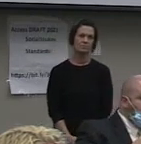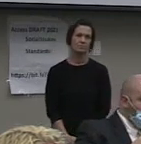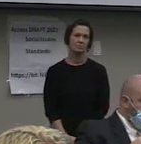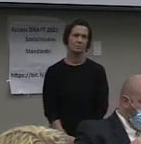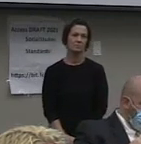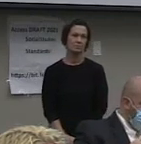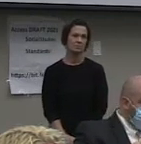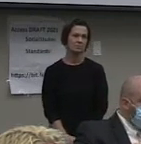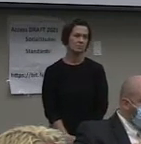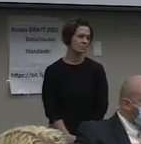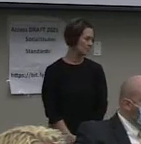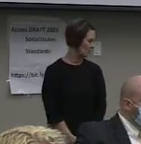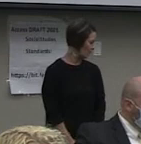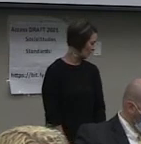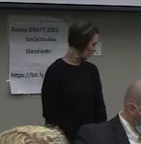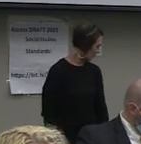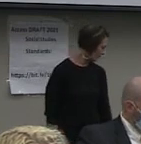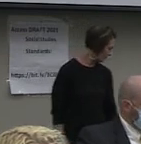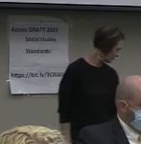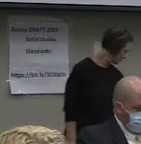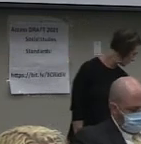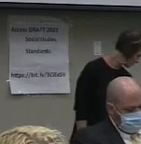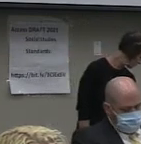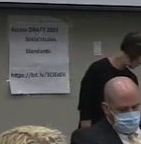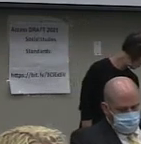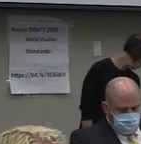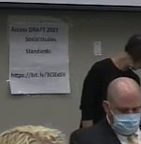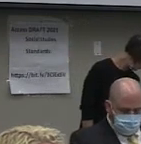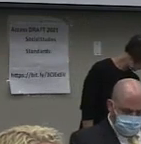We're making the round of all the rooms, so if you can just be patient.